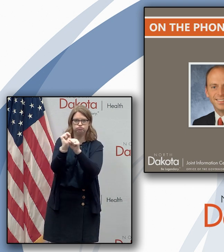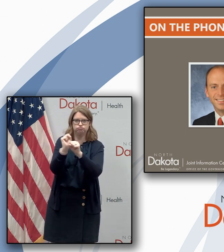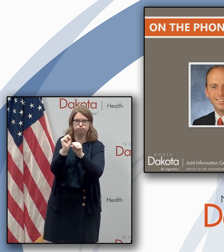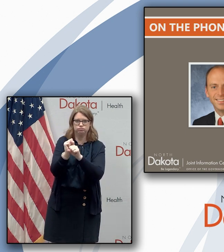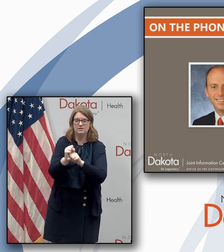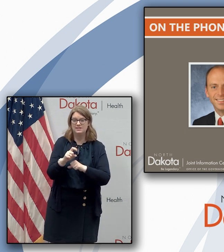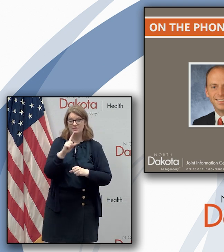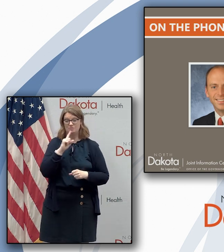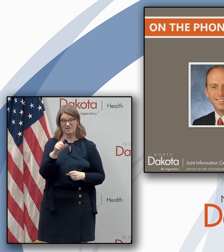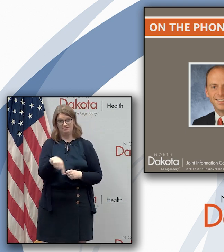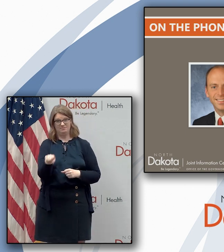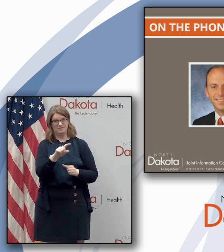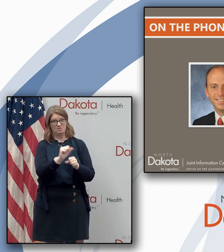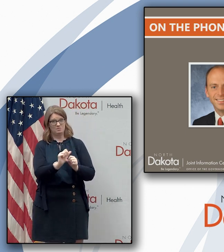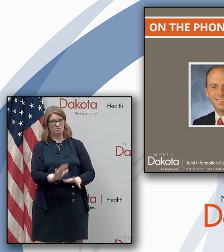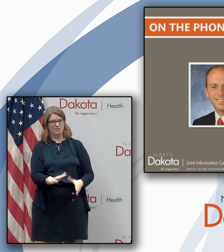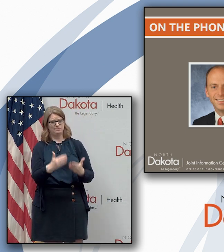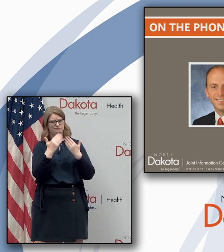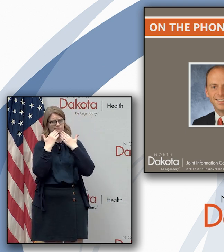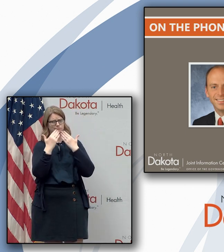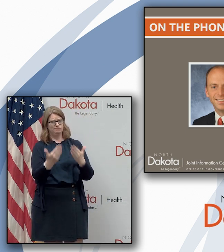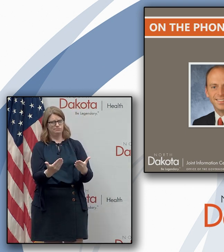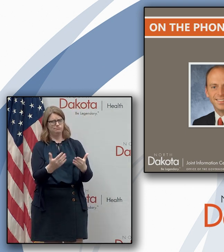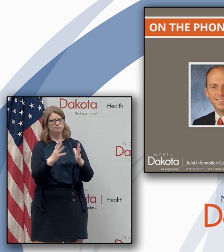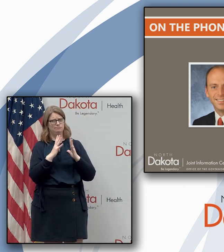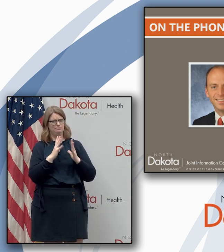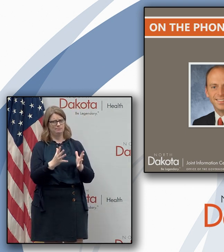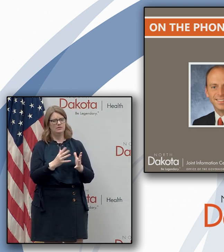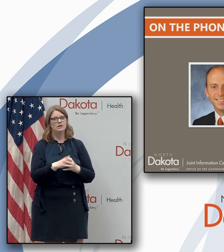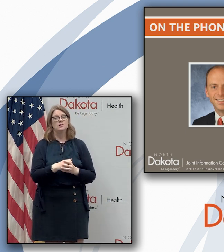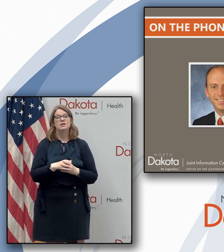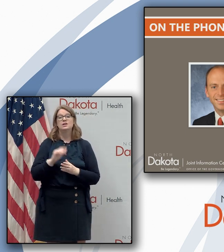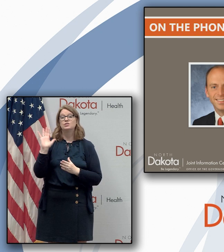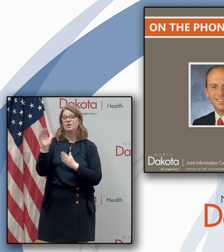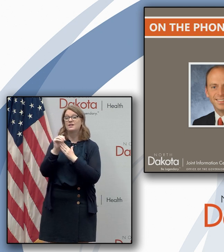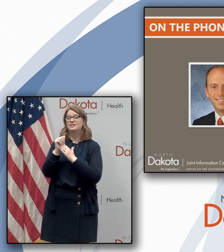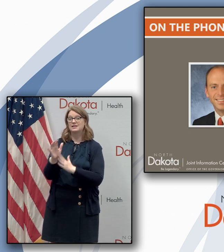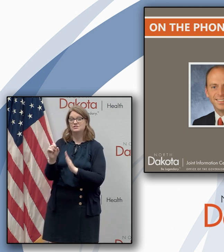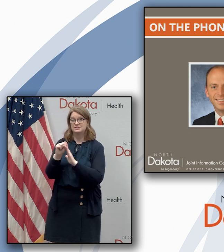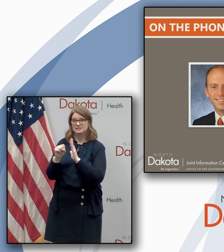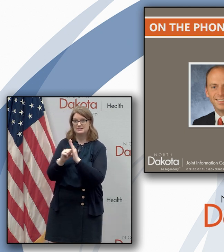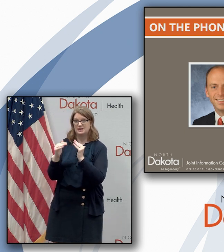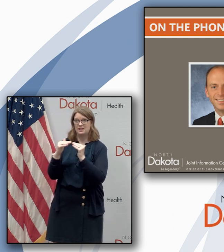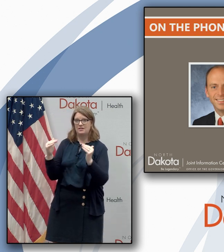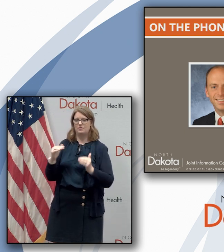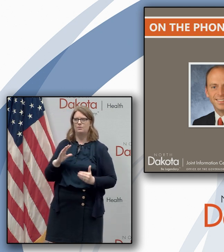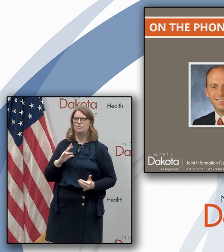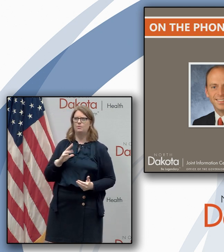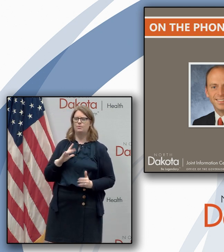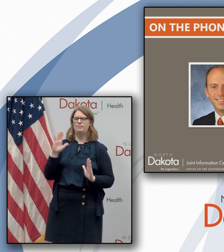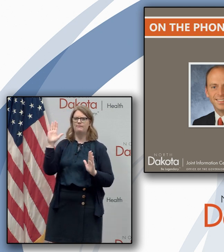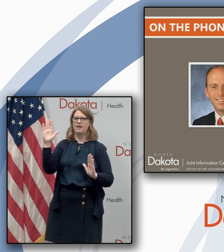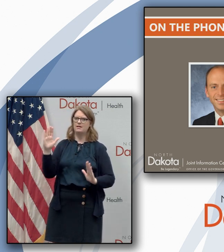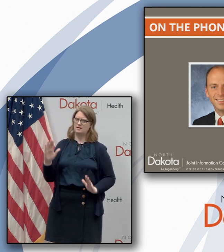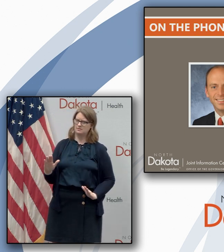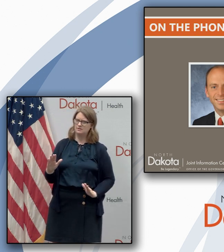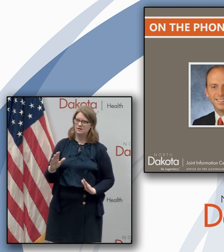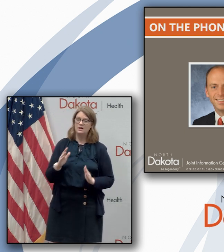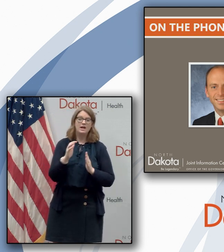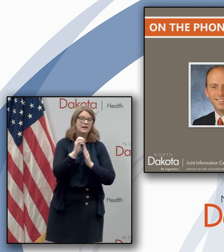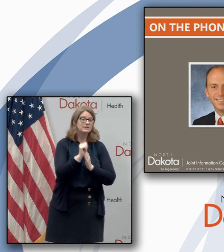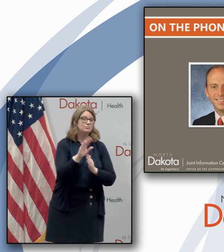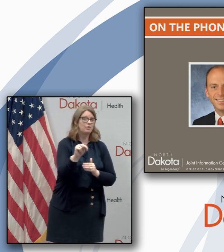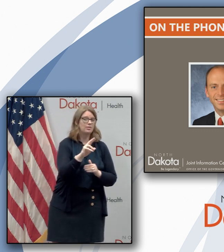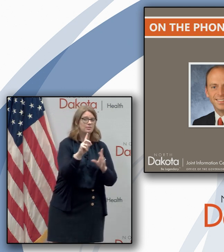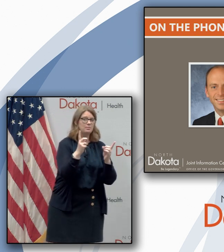commended. Your leadership at the state level has been fantastic. And the leadership of the North Dakota Department of